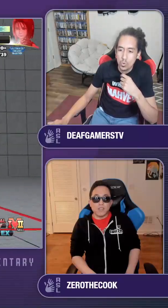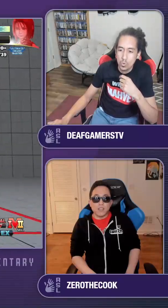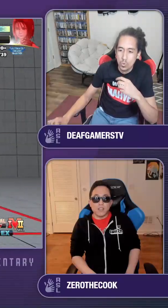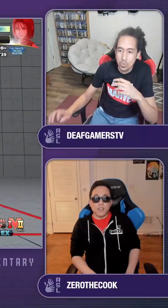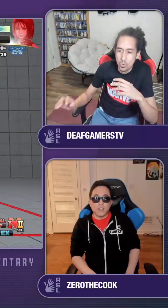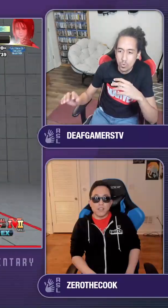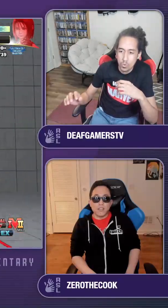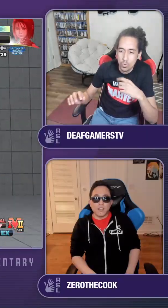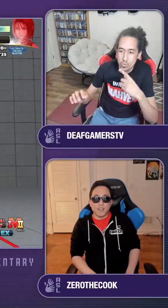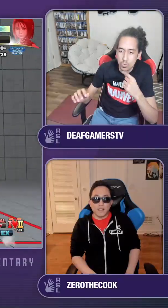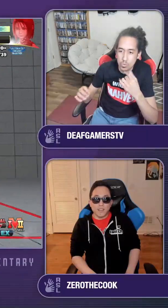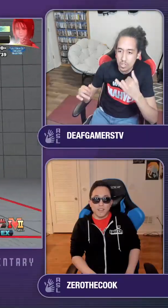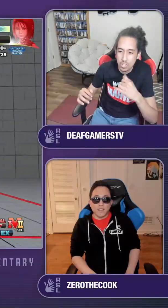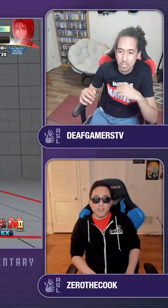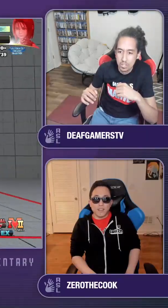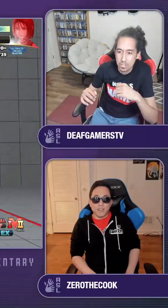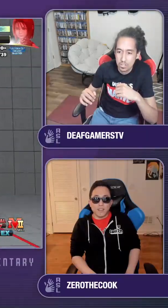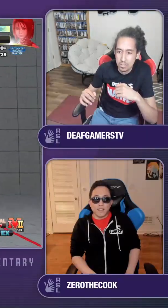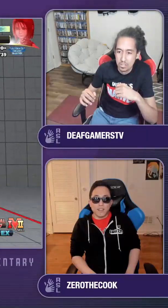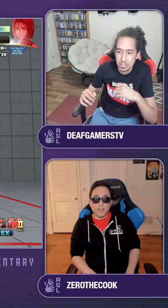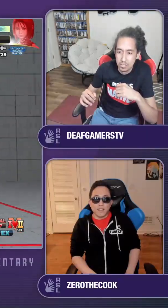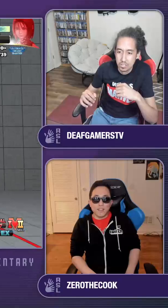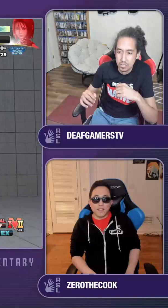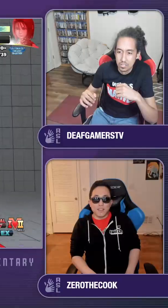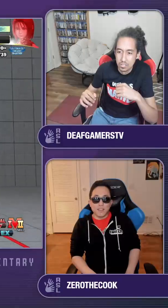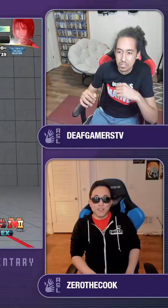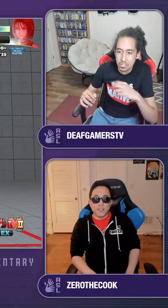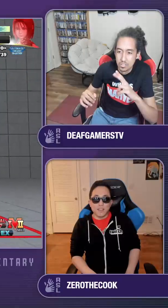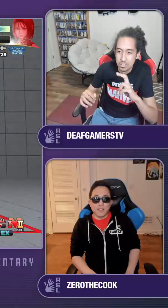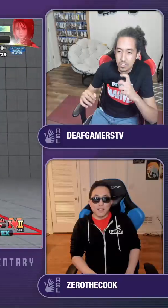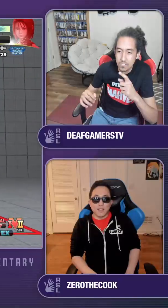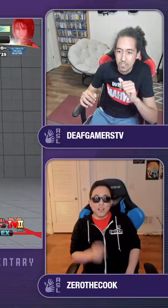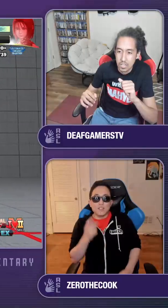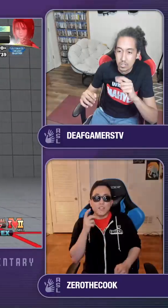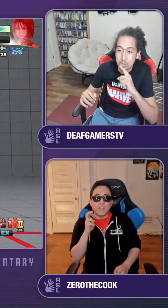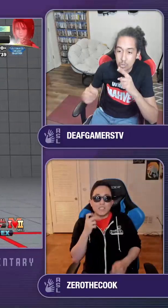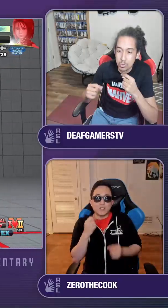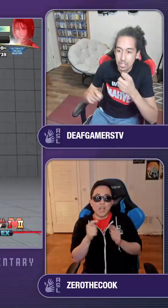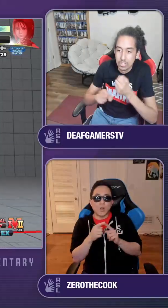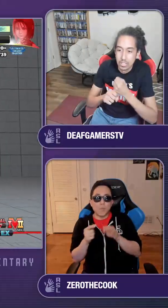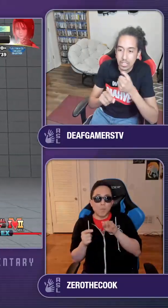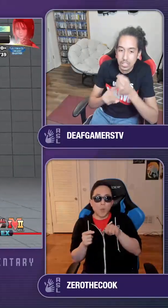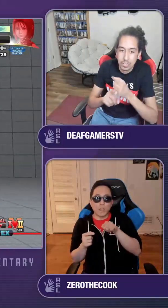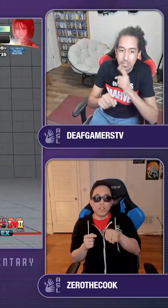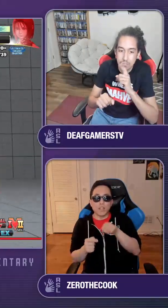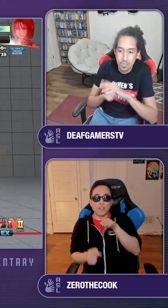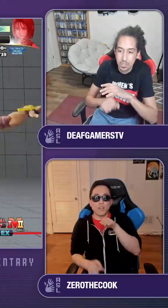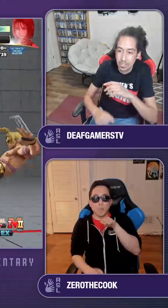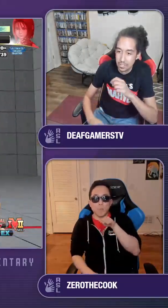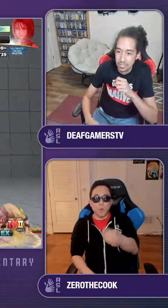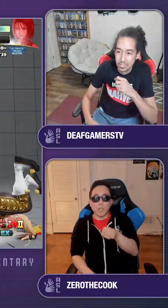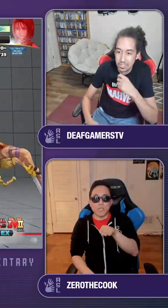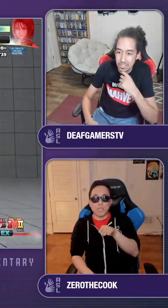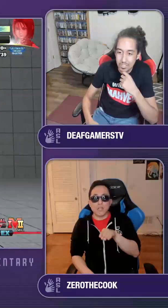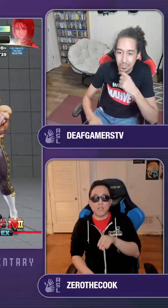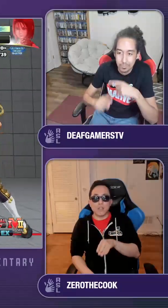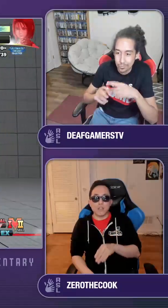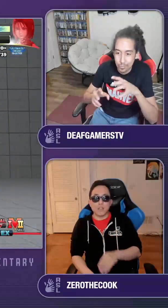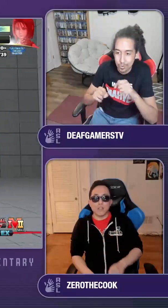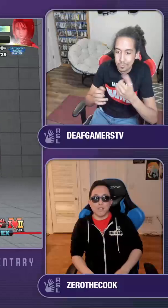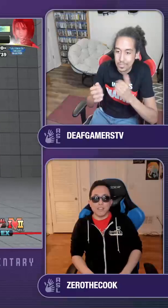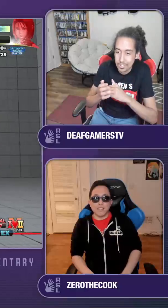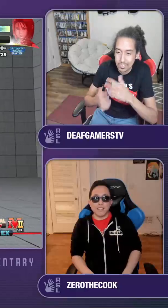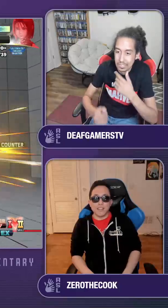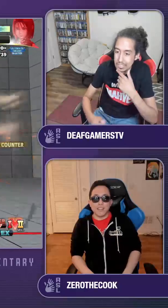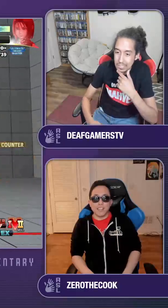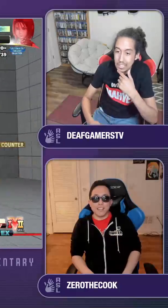little more of that, but right now Jazdero and Metro still a bit even. Metro with the advantage, at least not in the corner, but doesn't take much to